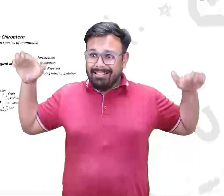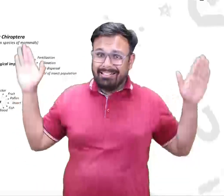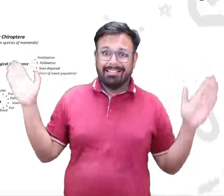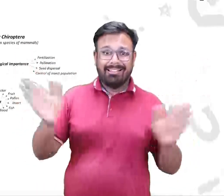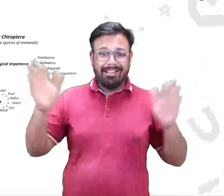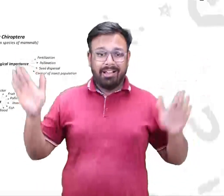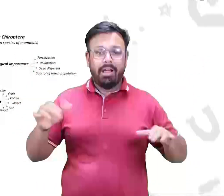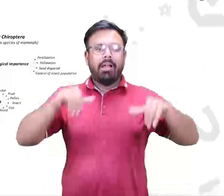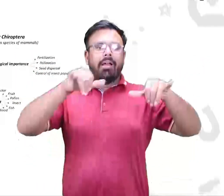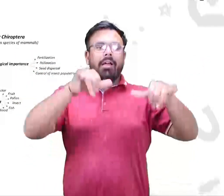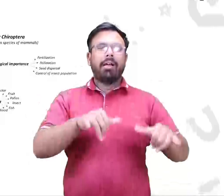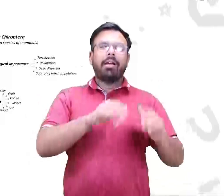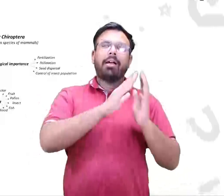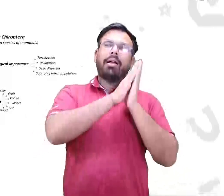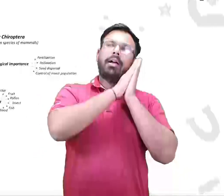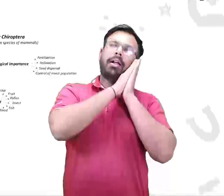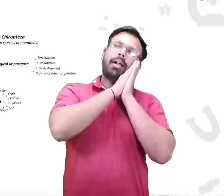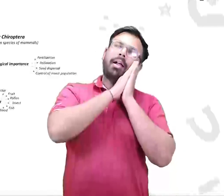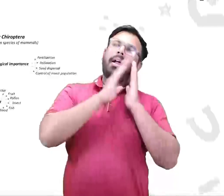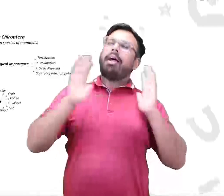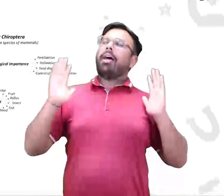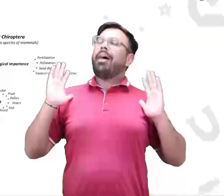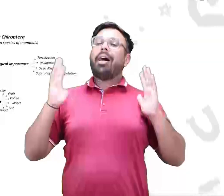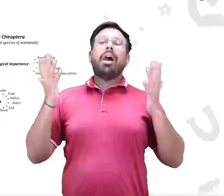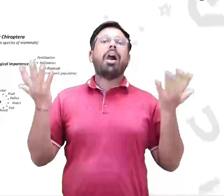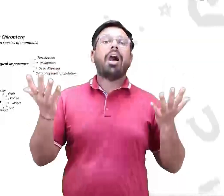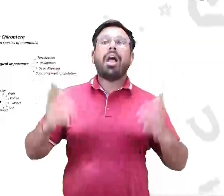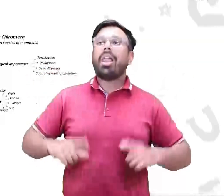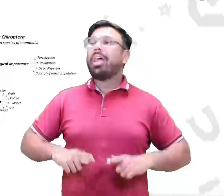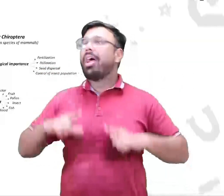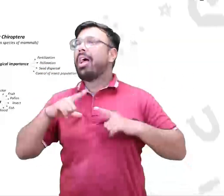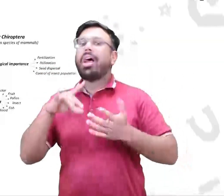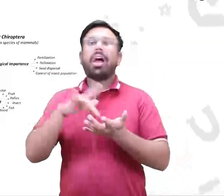Where bats rest and sleep.